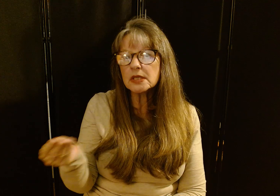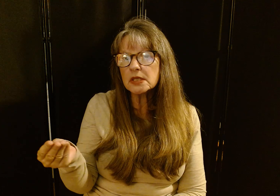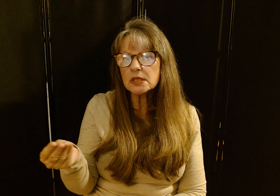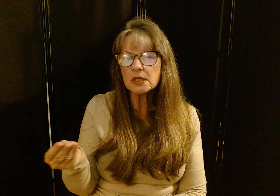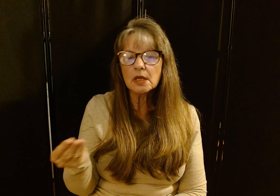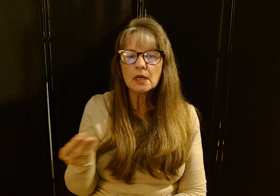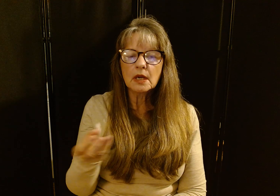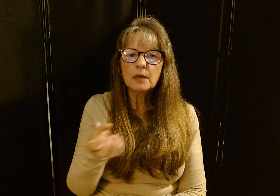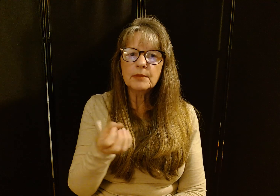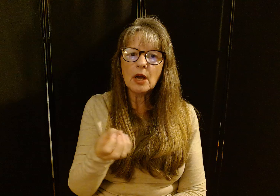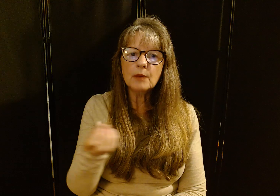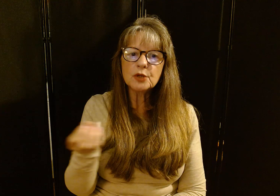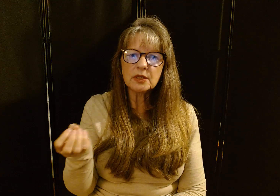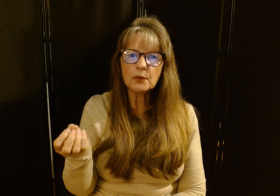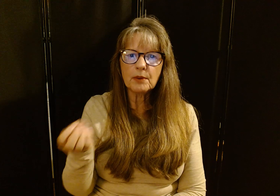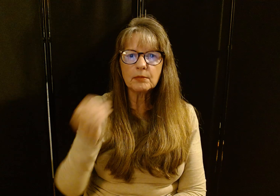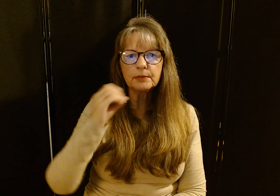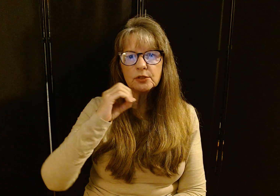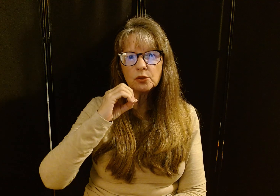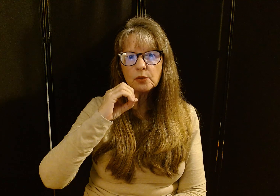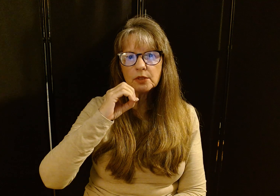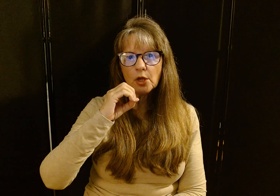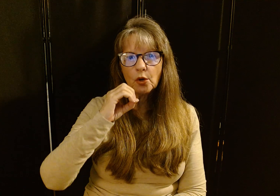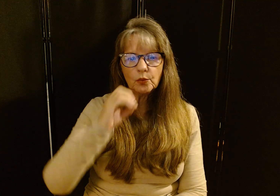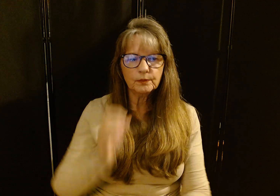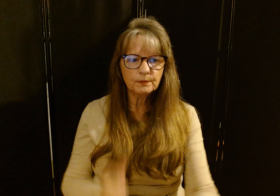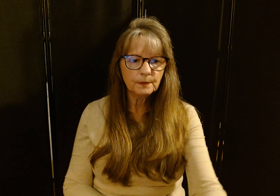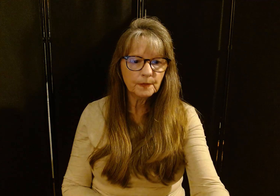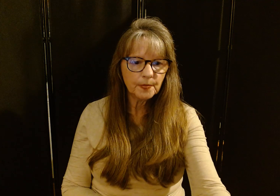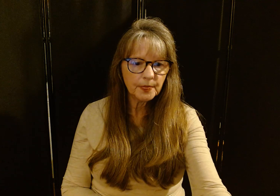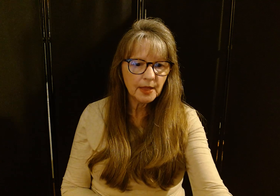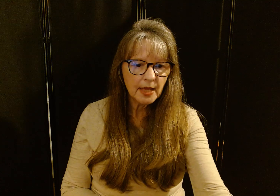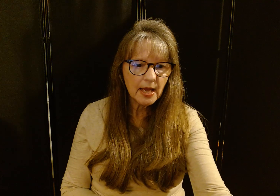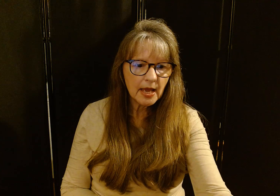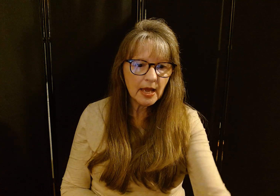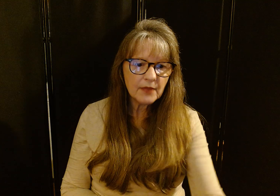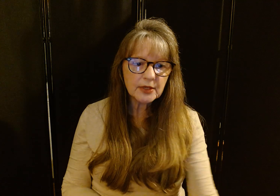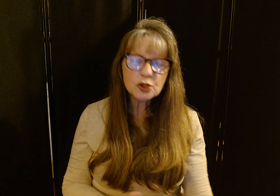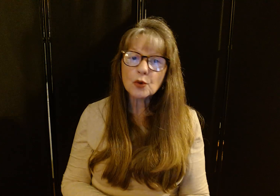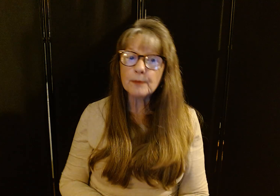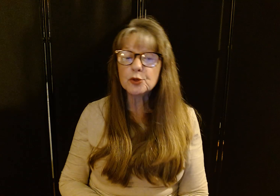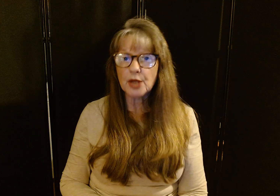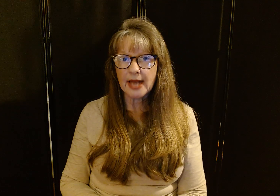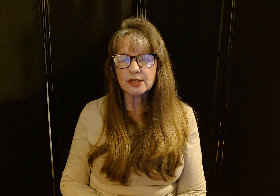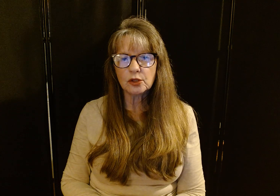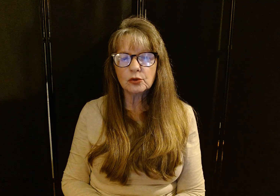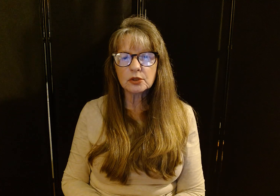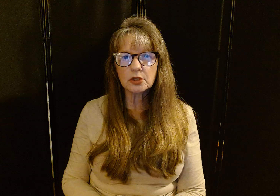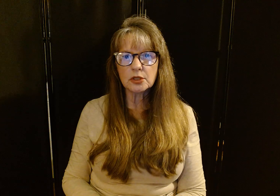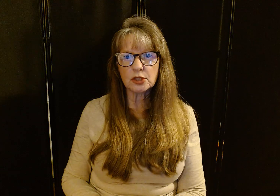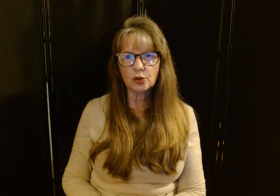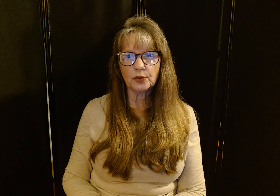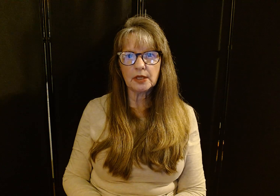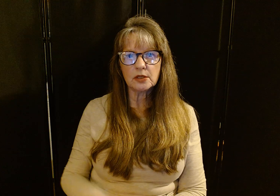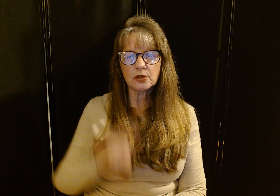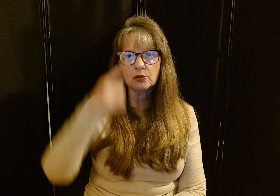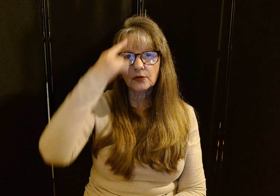resources, but object I would probably do with an O. And then to object, used to disagree. So you